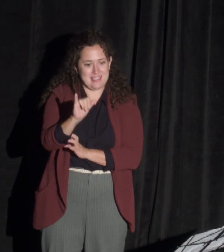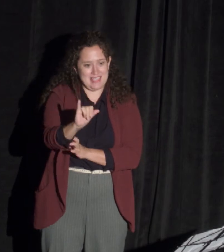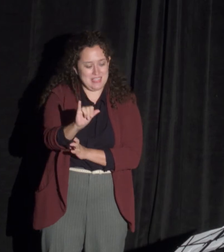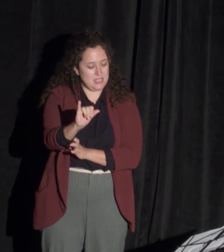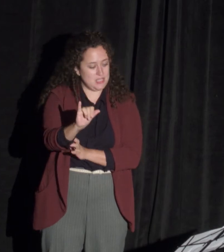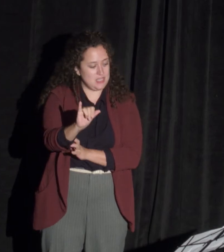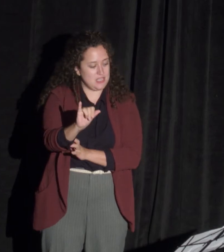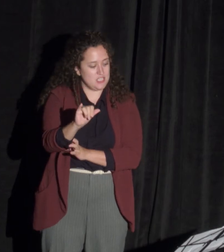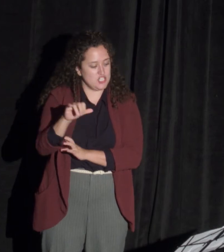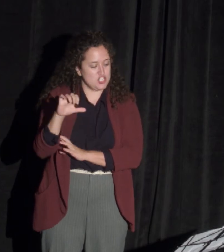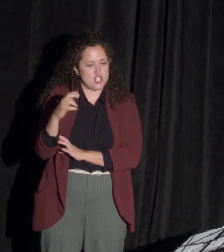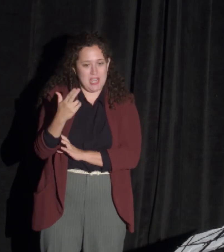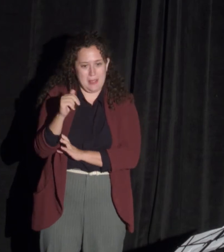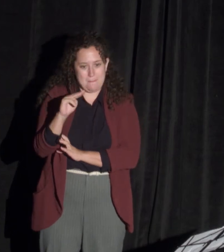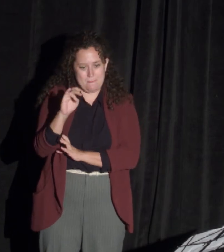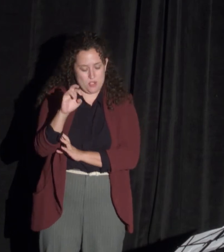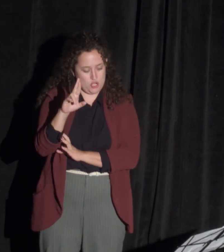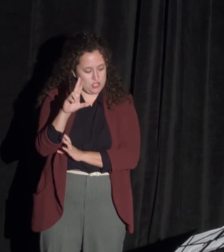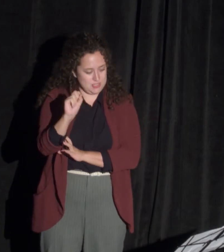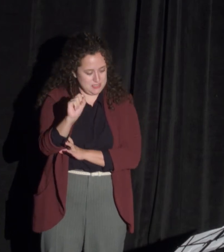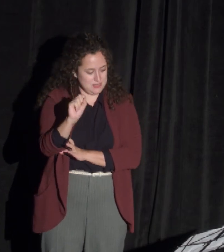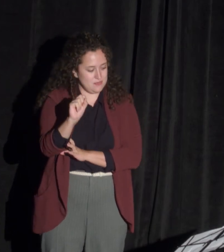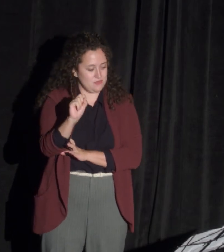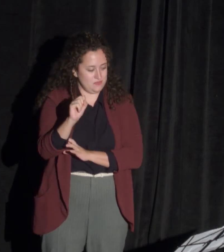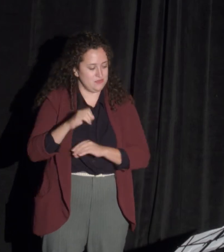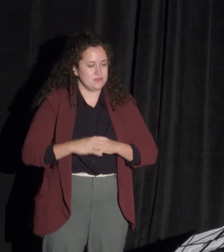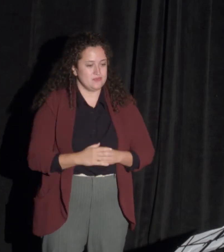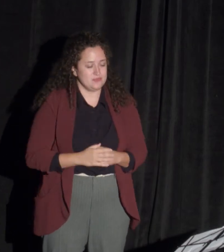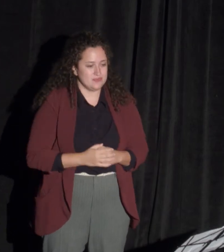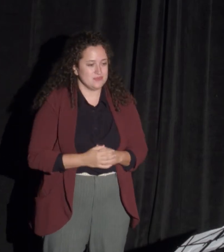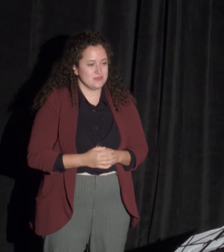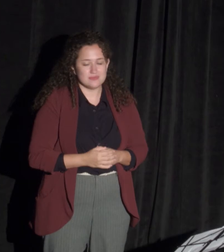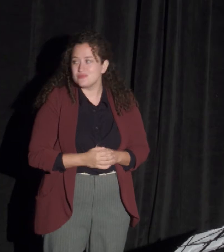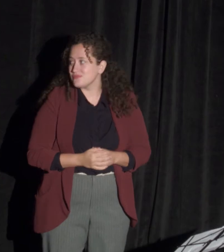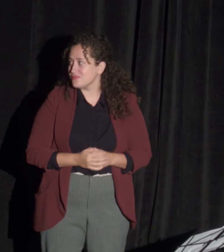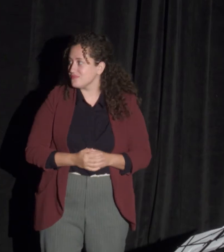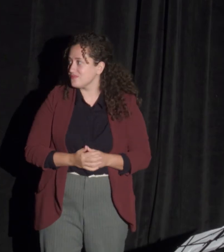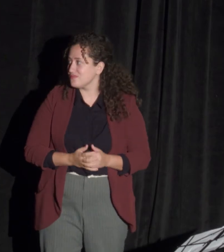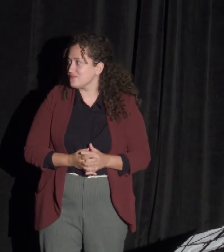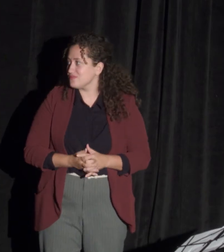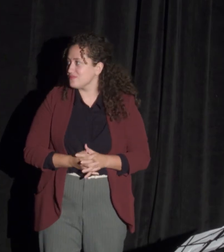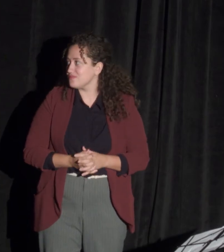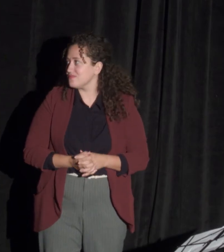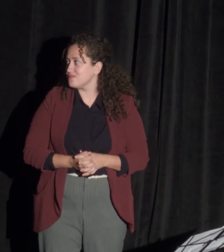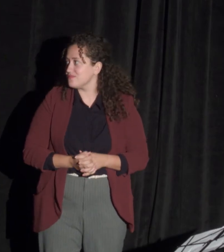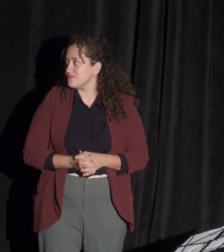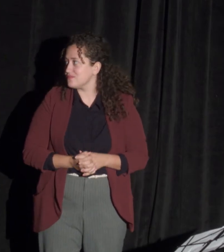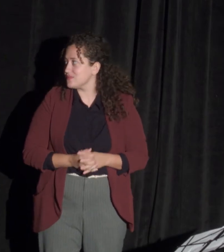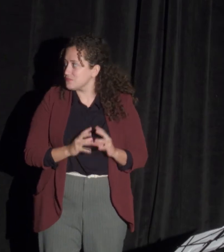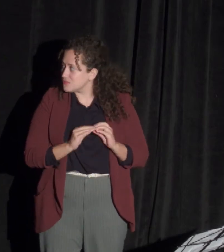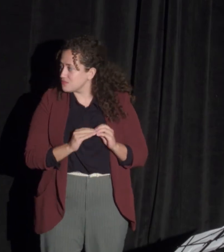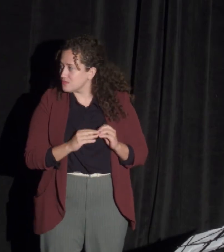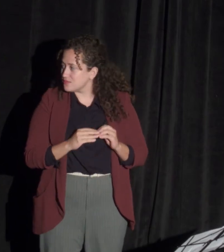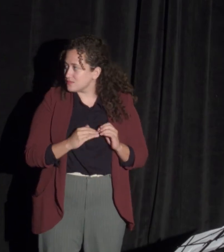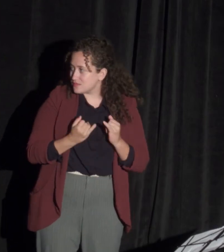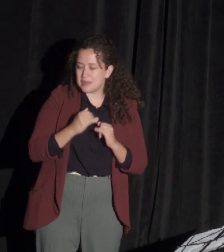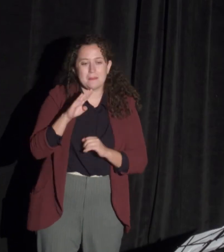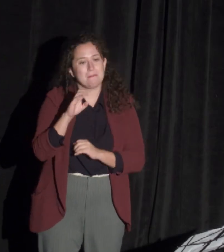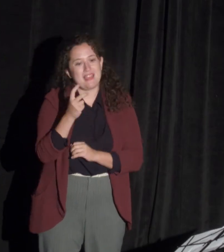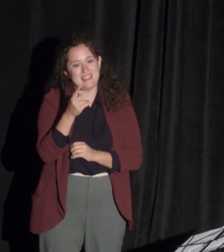Becky Chambers. Did you want me to? You can. Becky Chambers could not be here tonight, but she